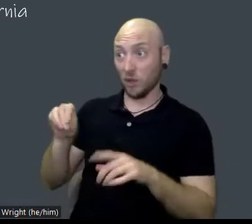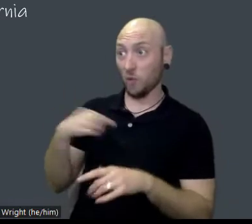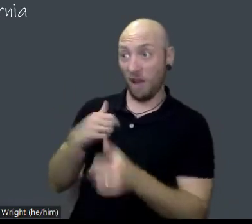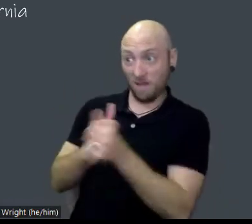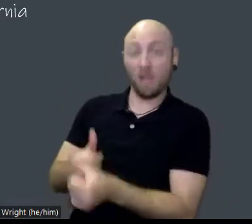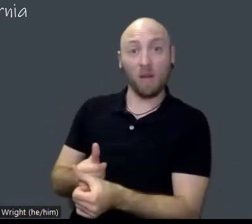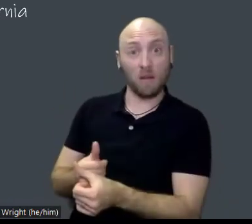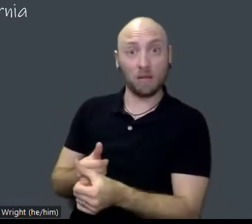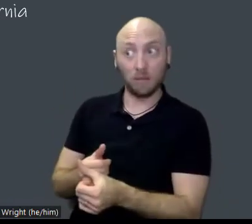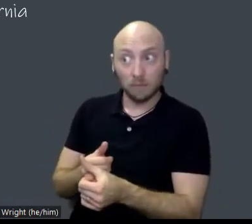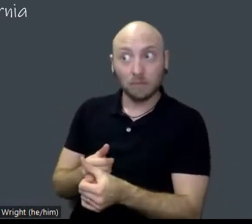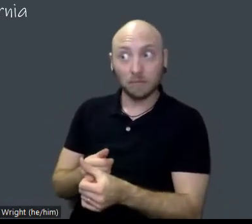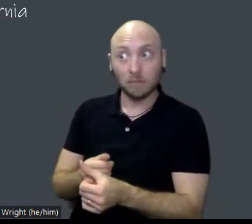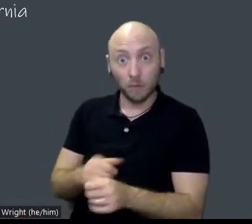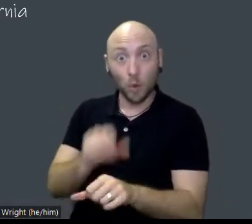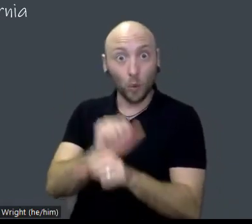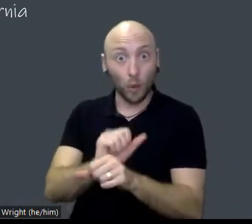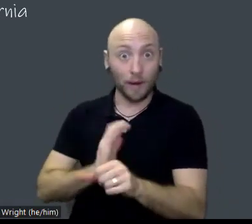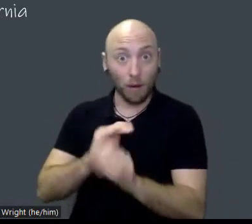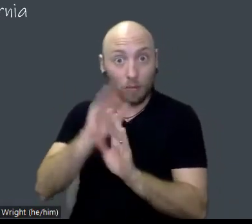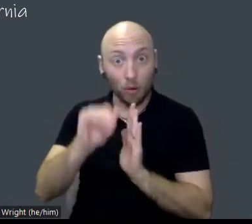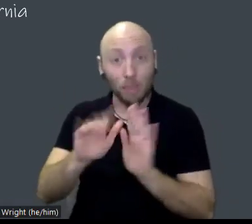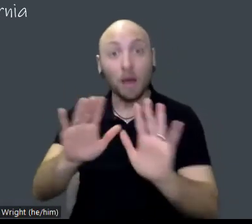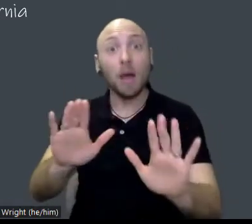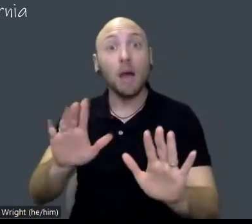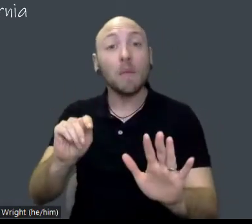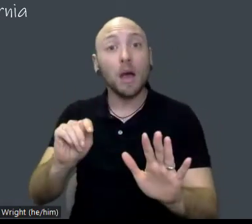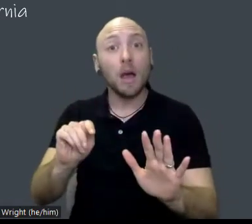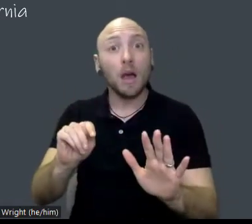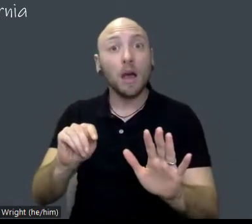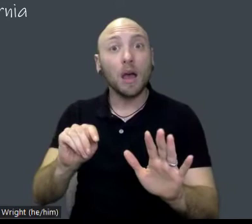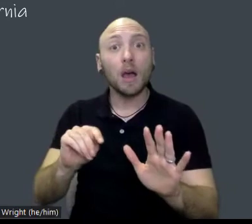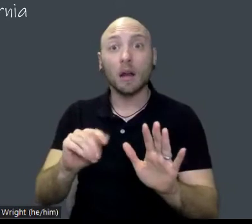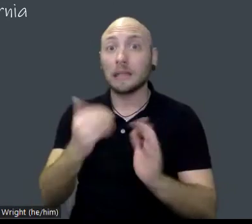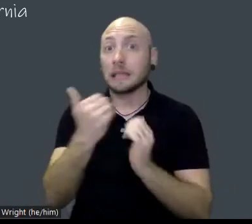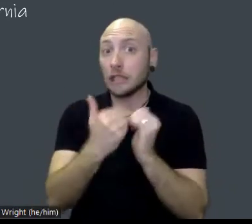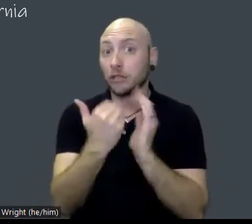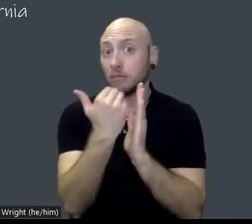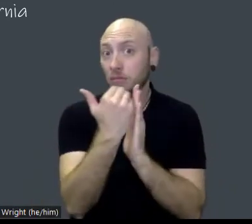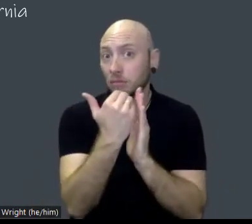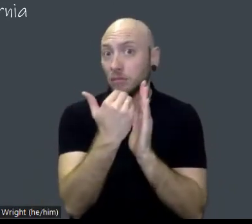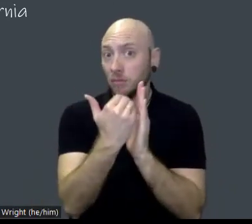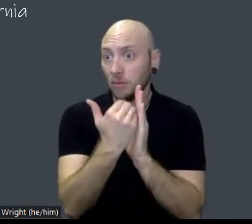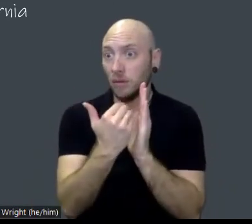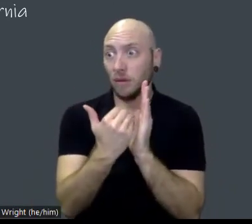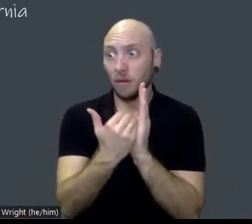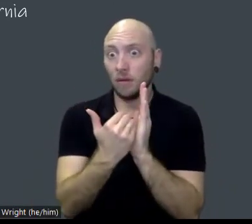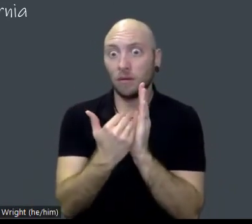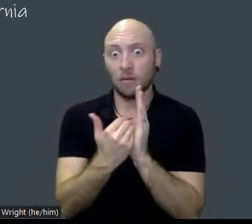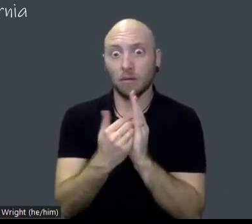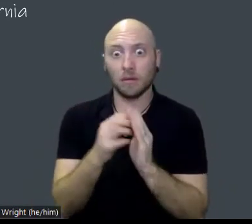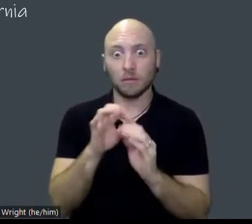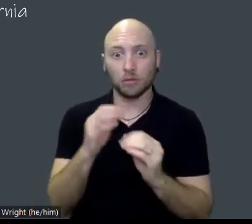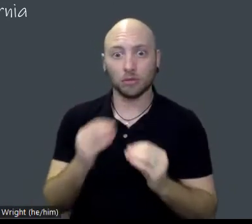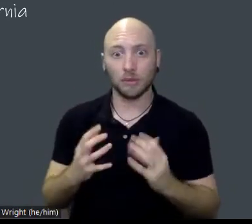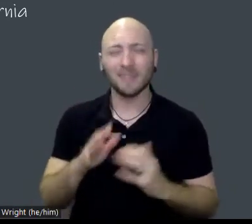just working the program. And slowly but surely, as I went through the steps, I started to have that spiritual experience. I never was really